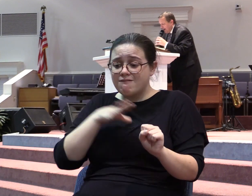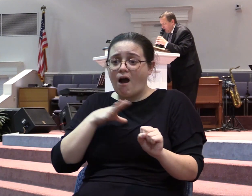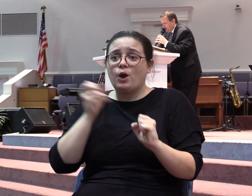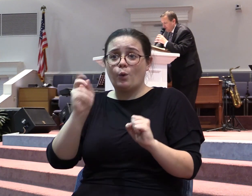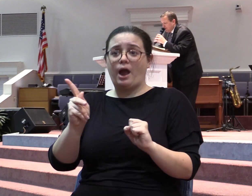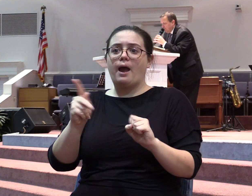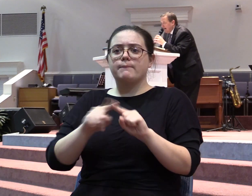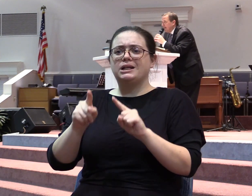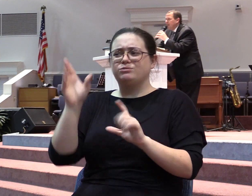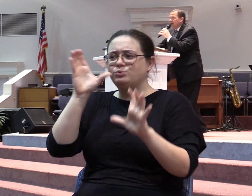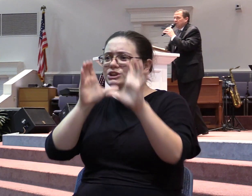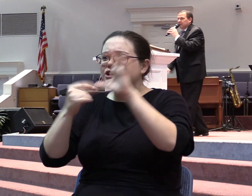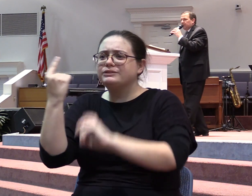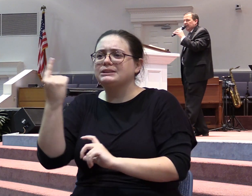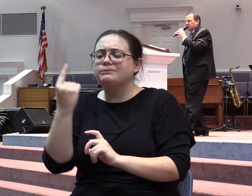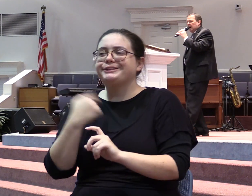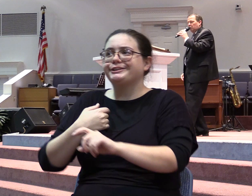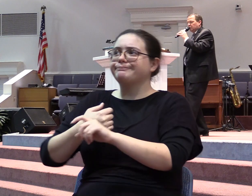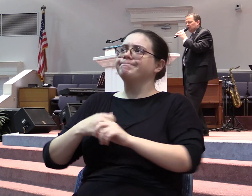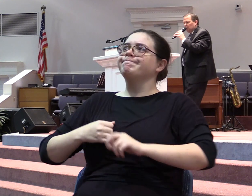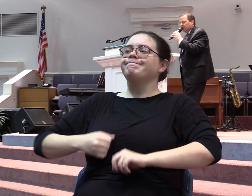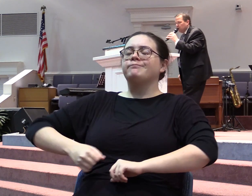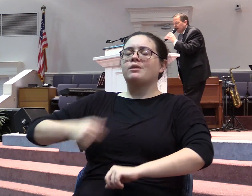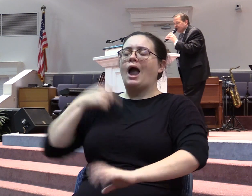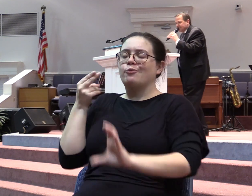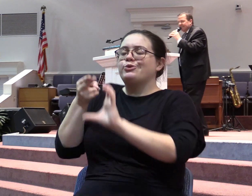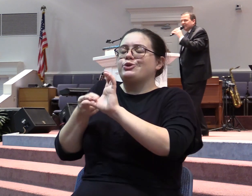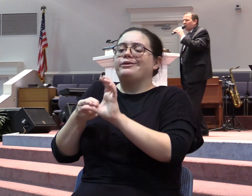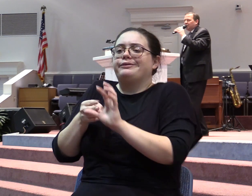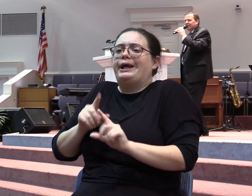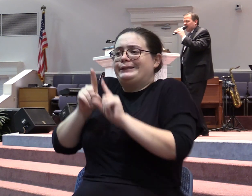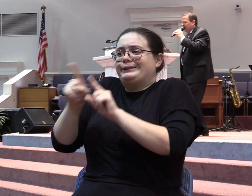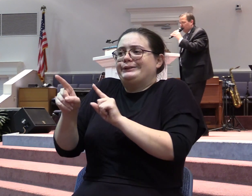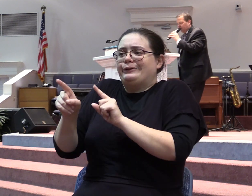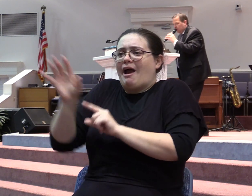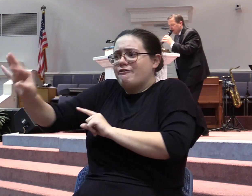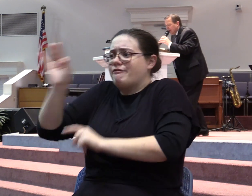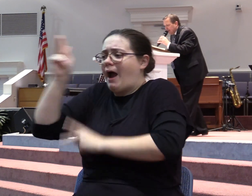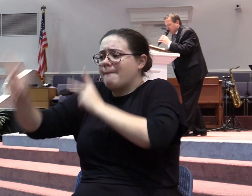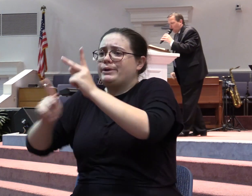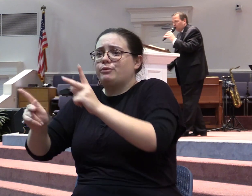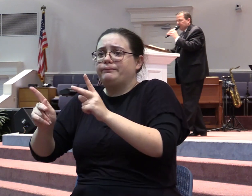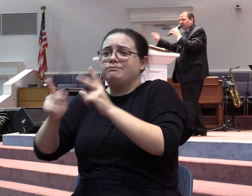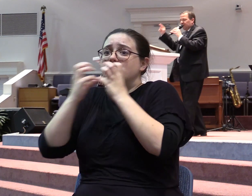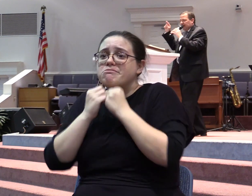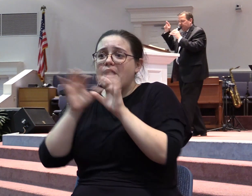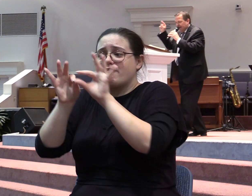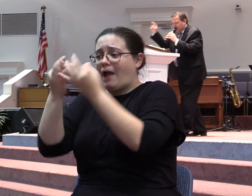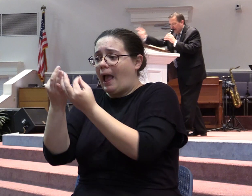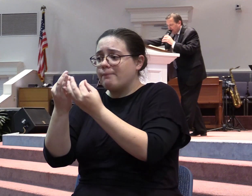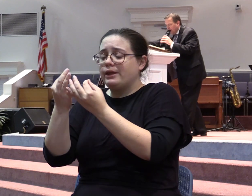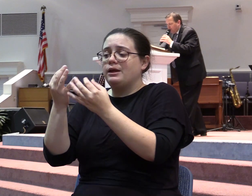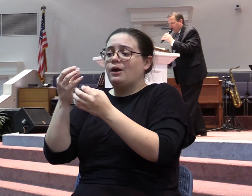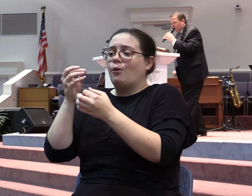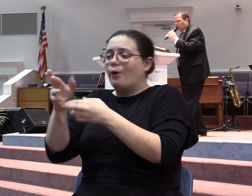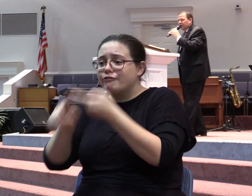But I'm looking for somebody that will say, Pastor, I will join you. Let's go get that loved one. Let's go reach for that